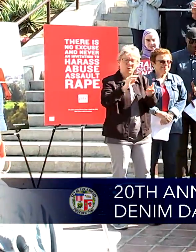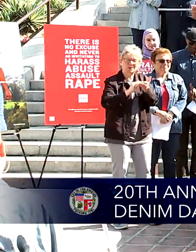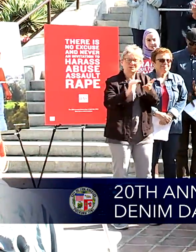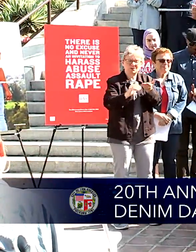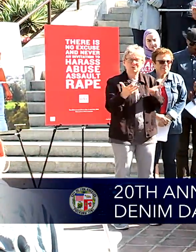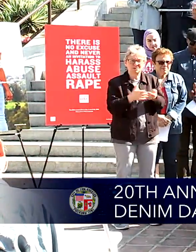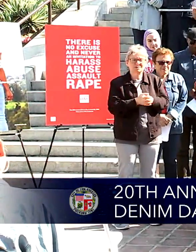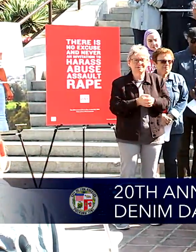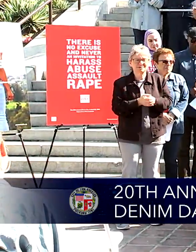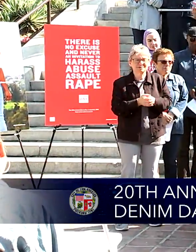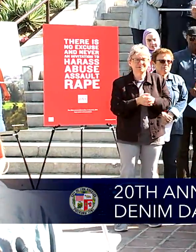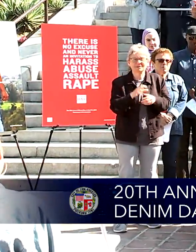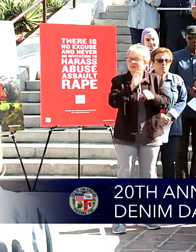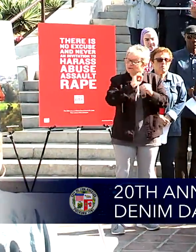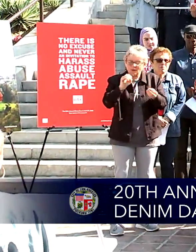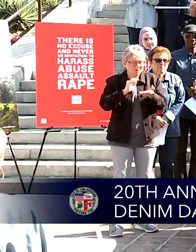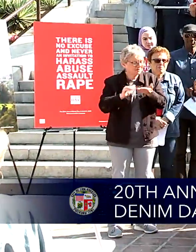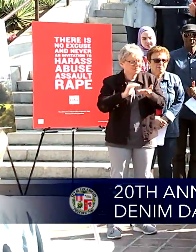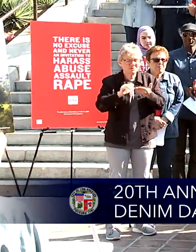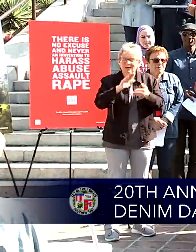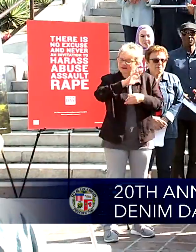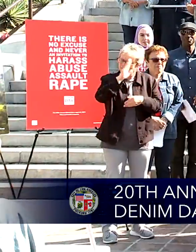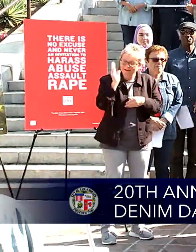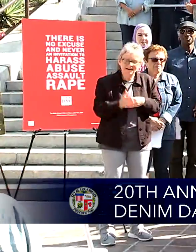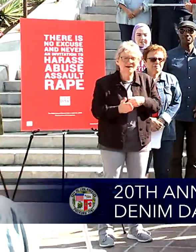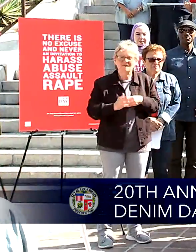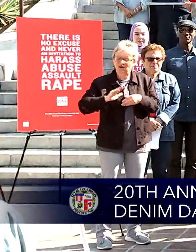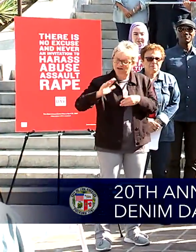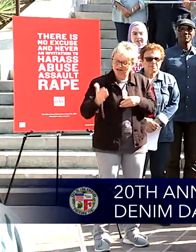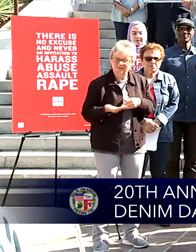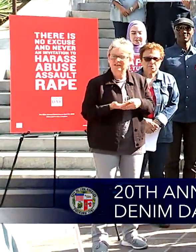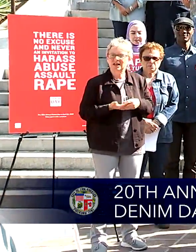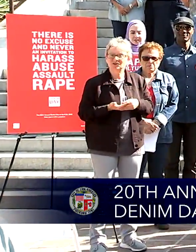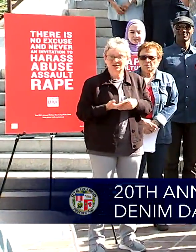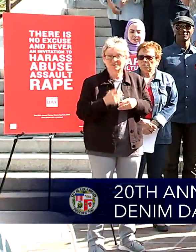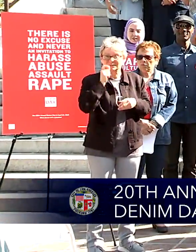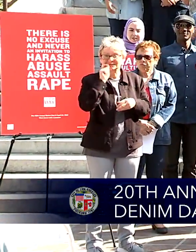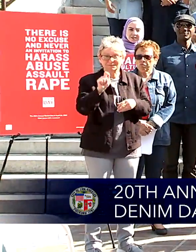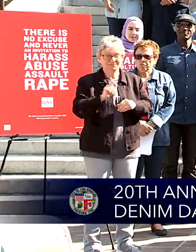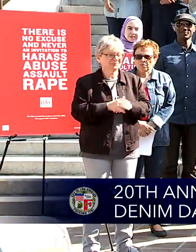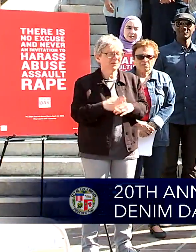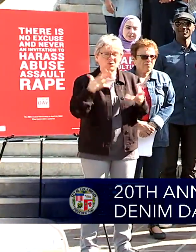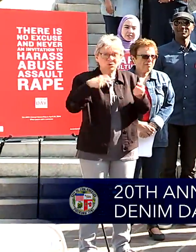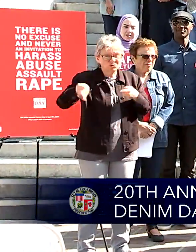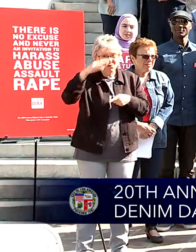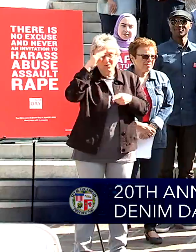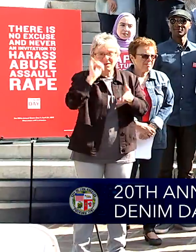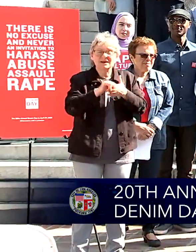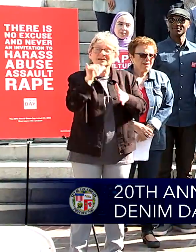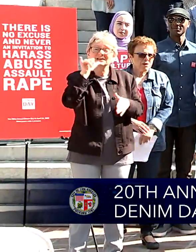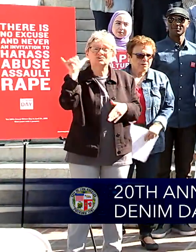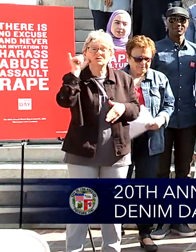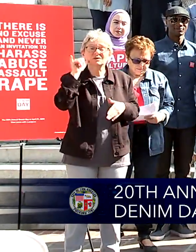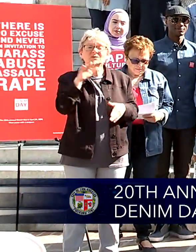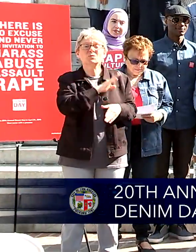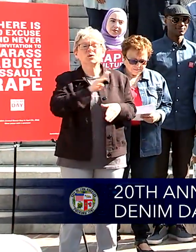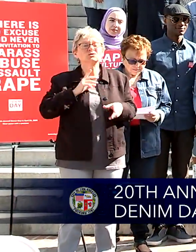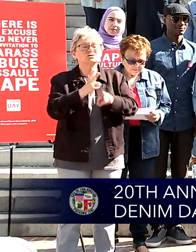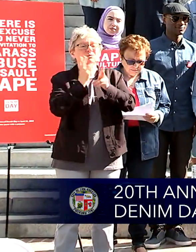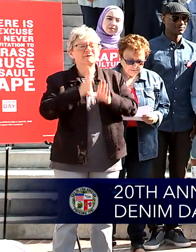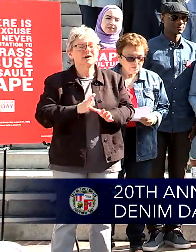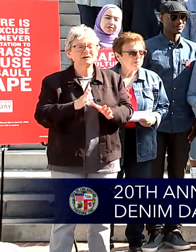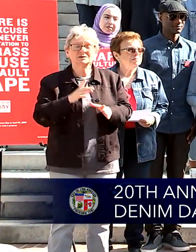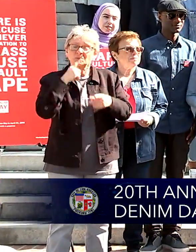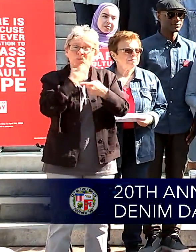excuse. There's no excuse and never an invitation. I want you to know that yesterday the Board of